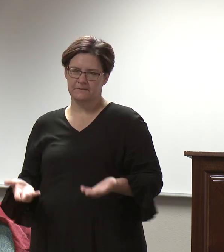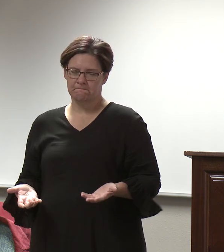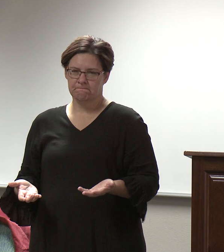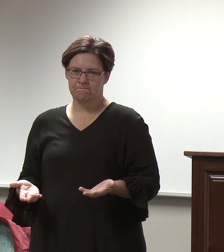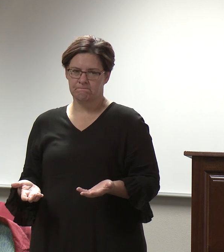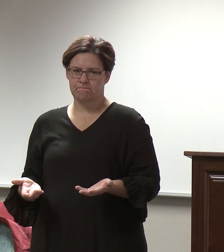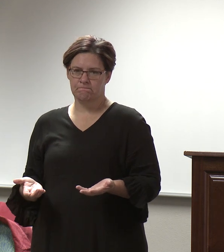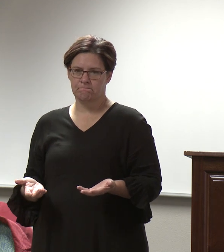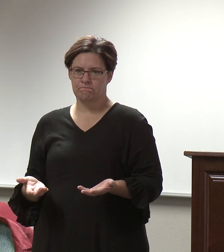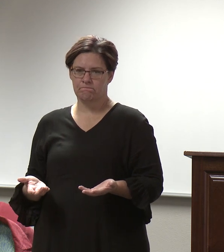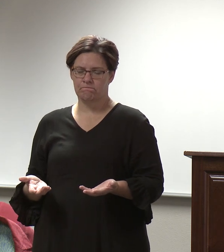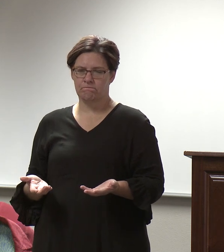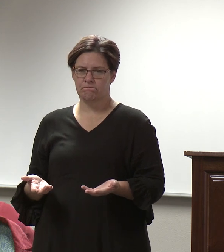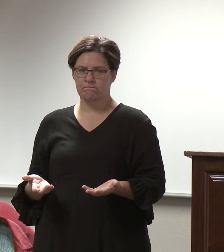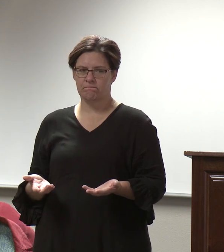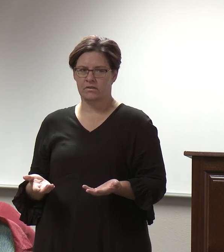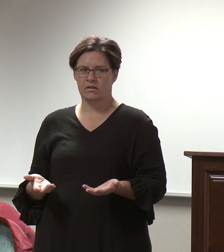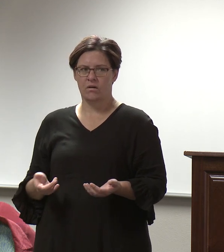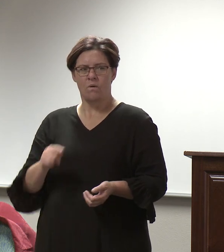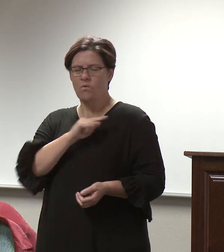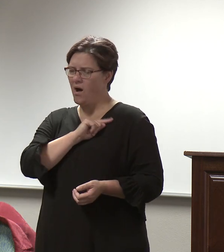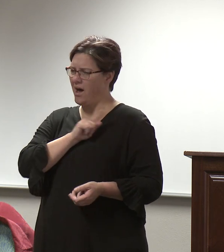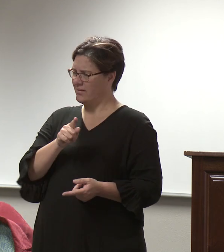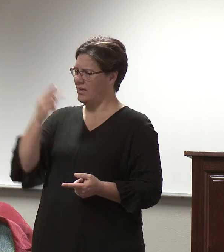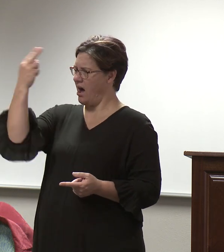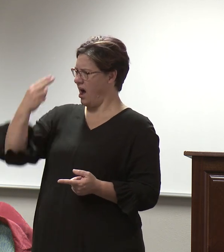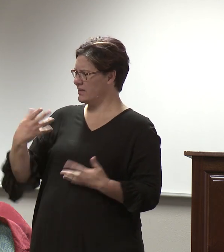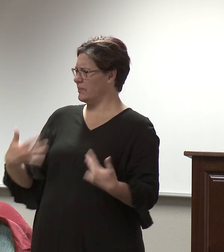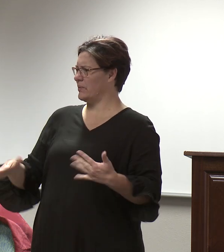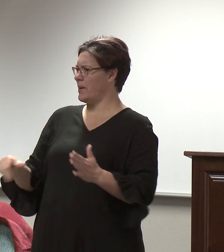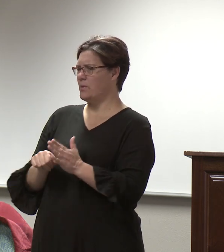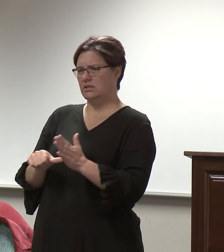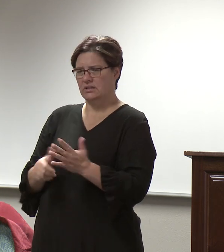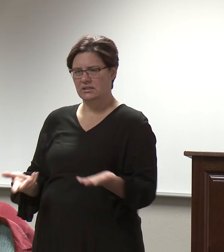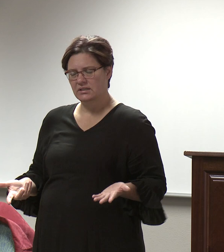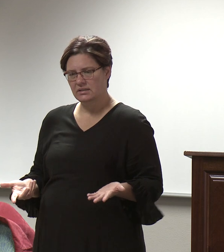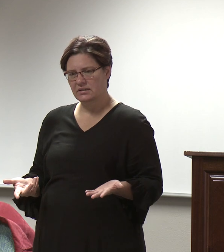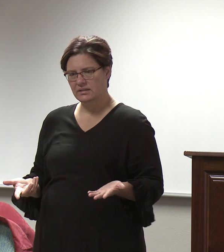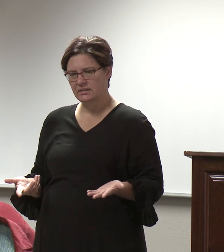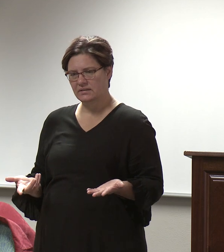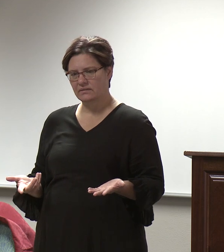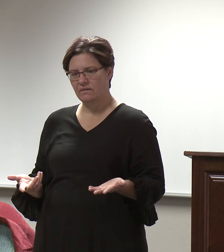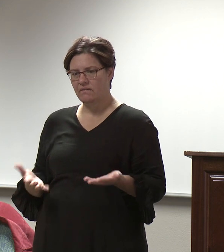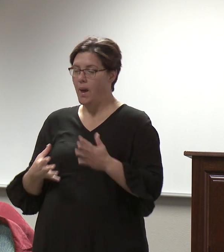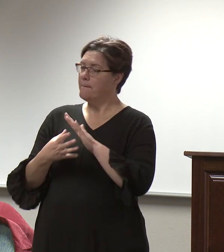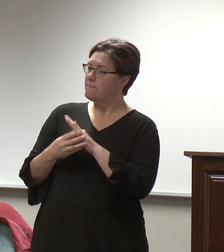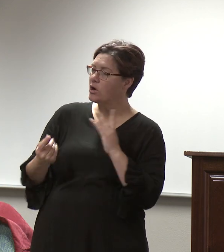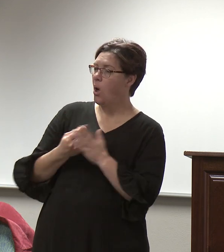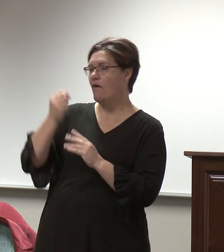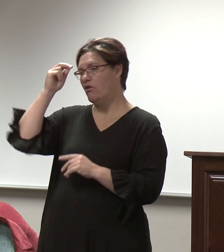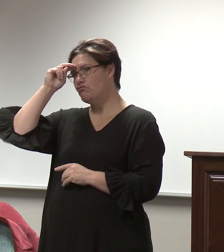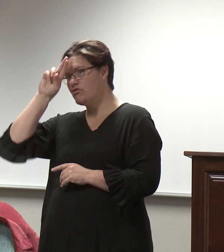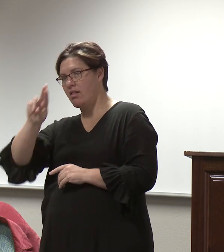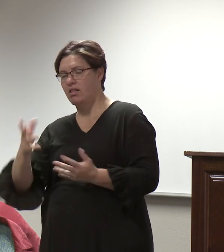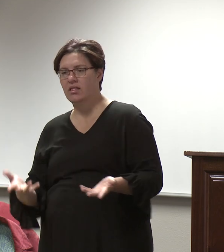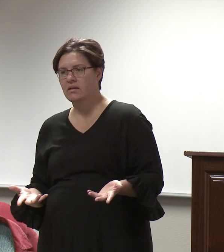the particularly the arts, is why is it so important? Because the arts were, you know, in the modern forms of rationality, you